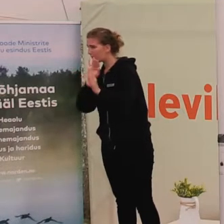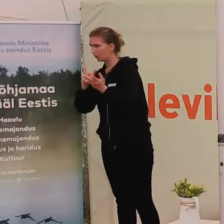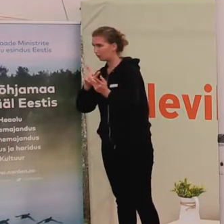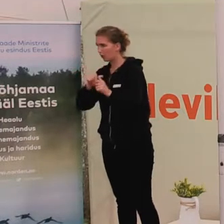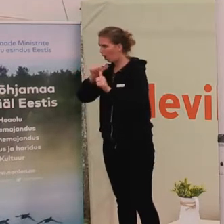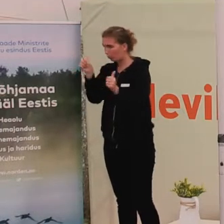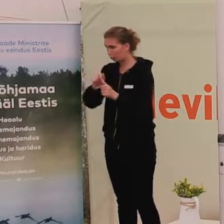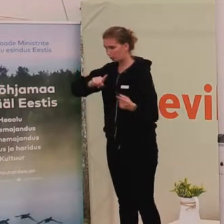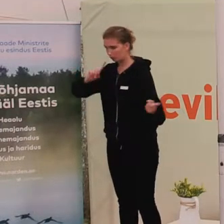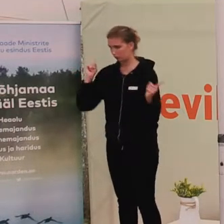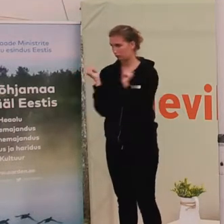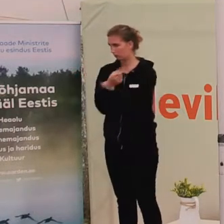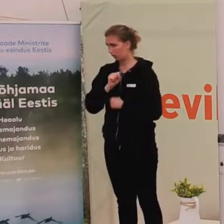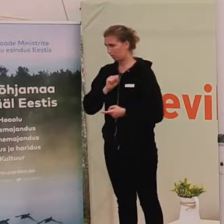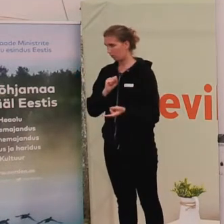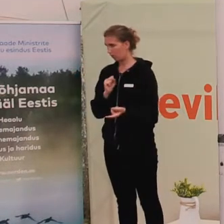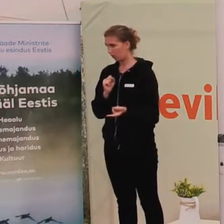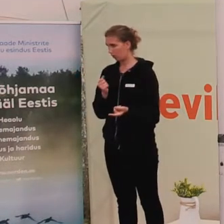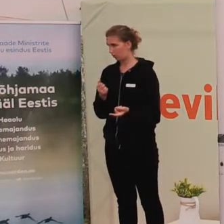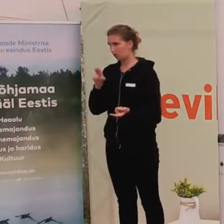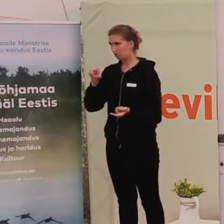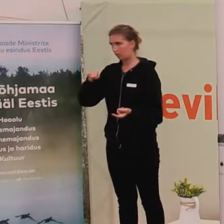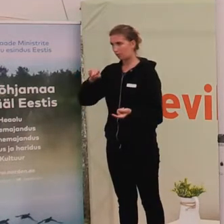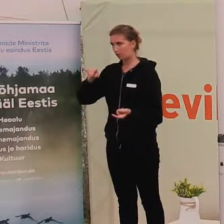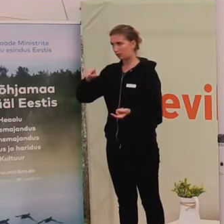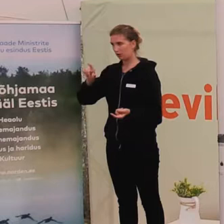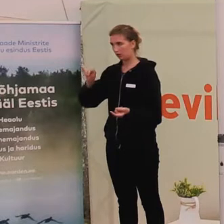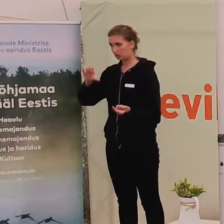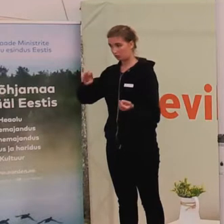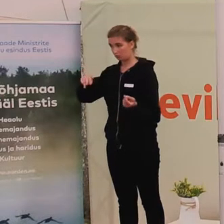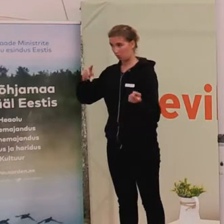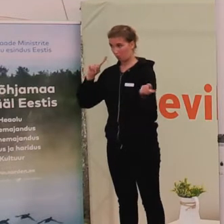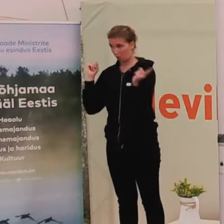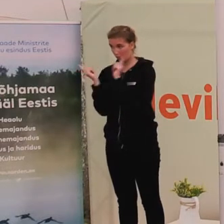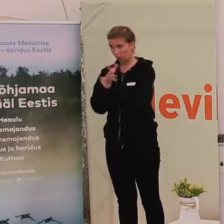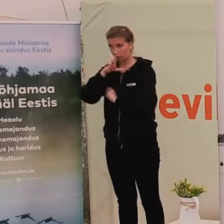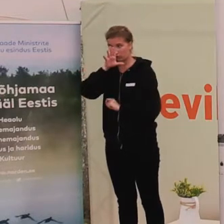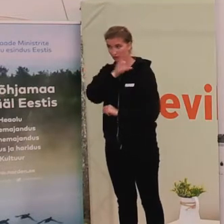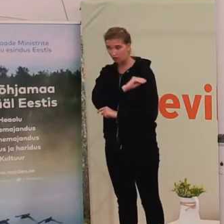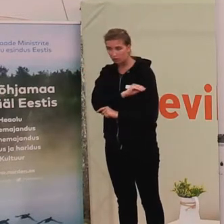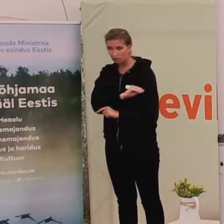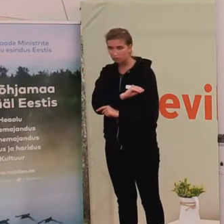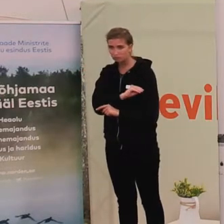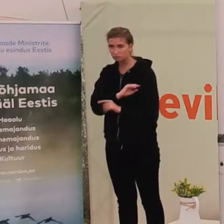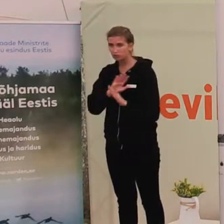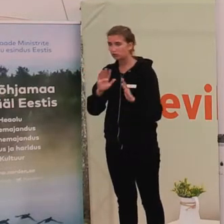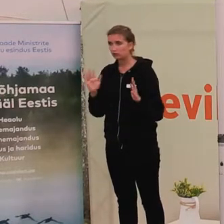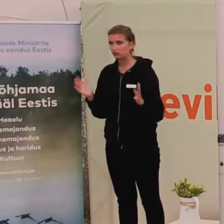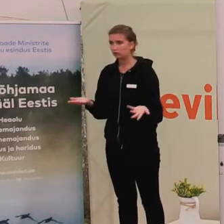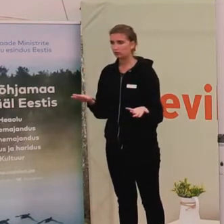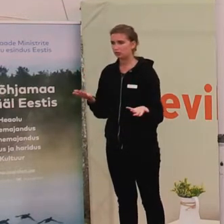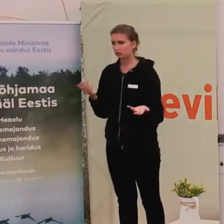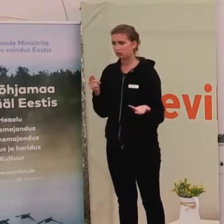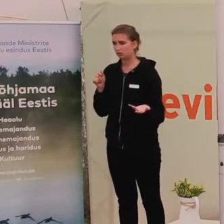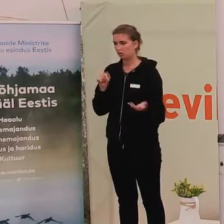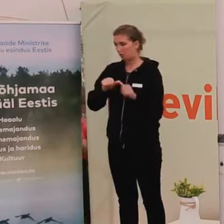different model? Can we fix capitalism by these small steps of consuming less and regulating more, or is there a